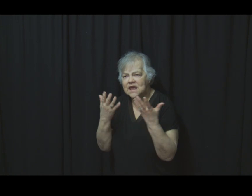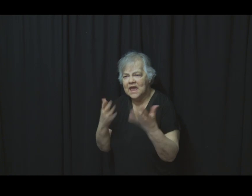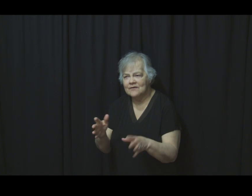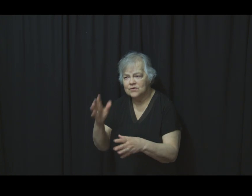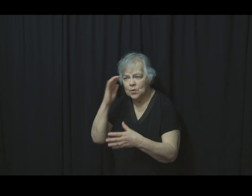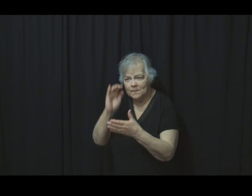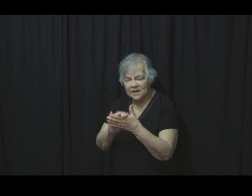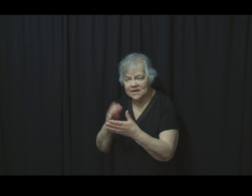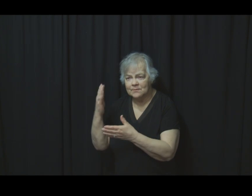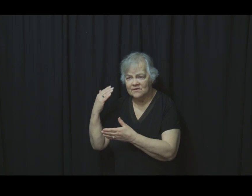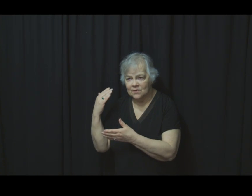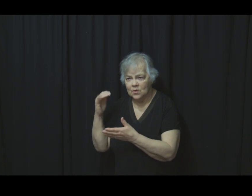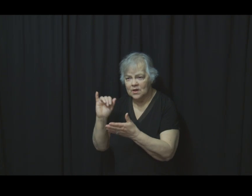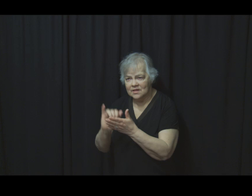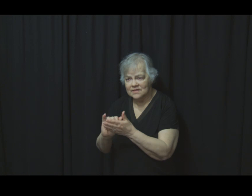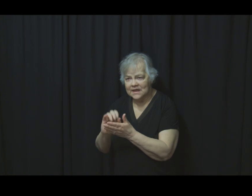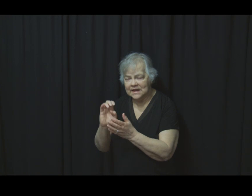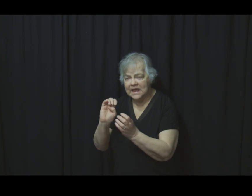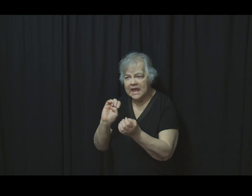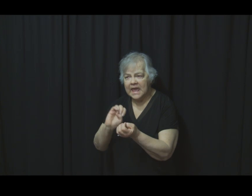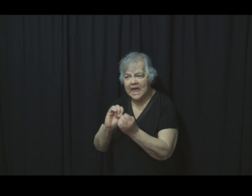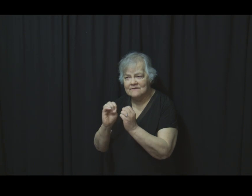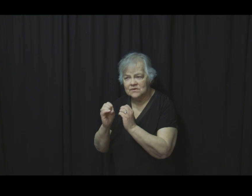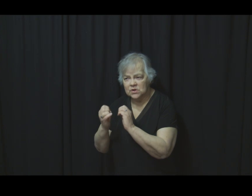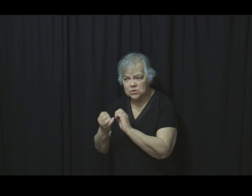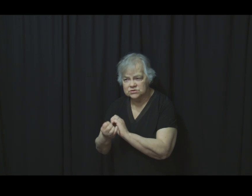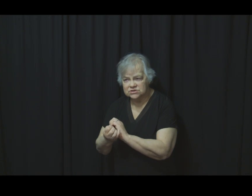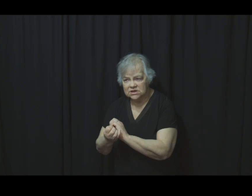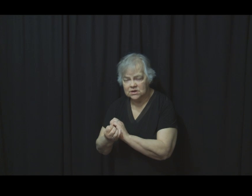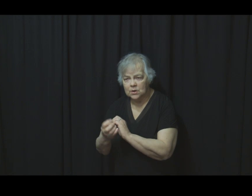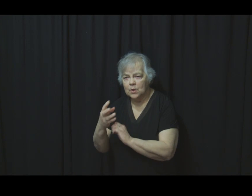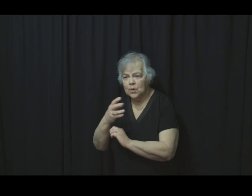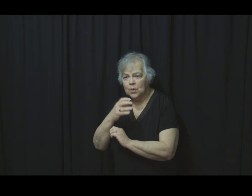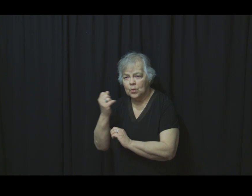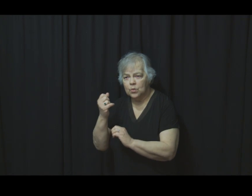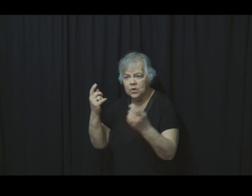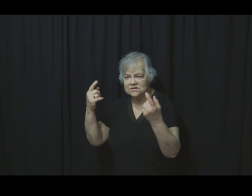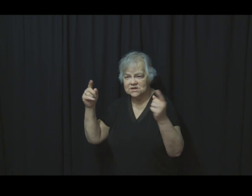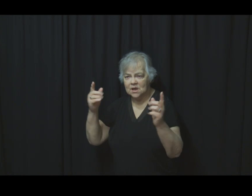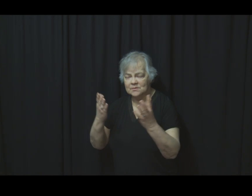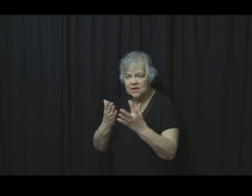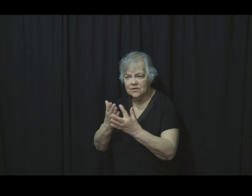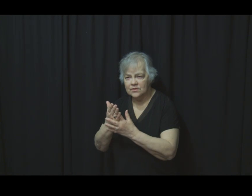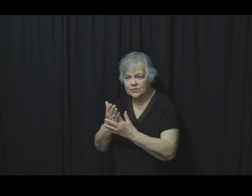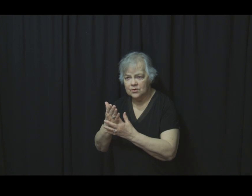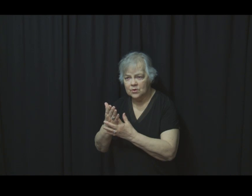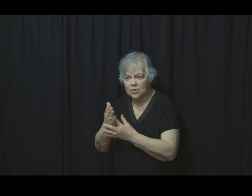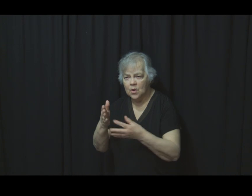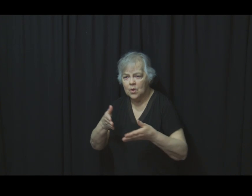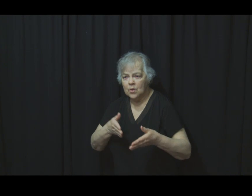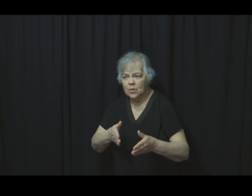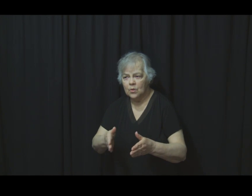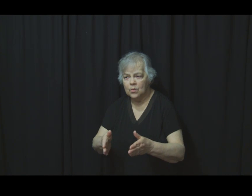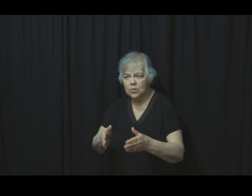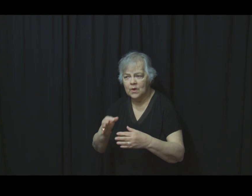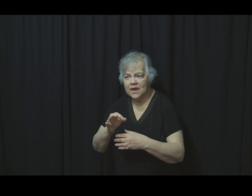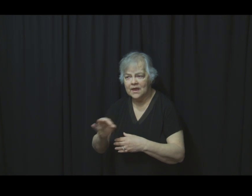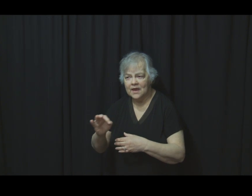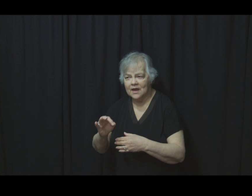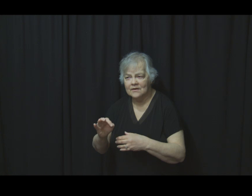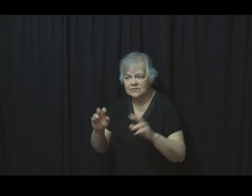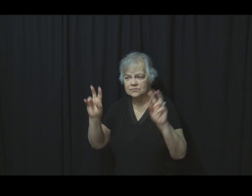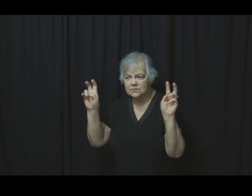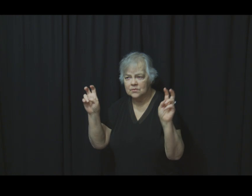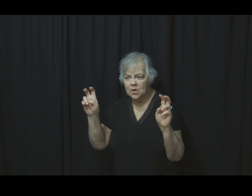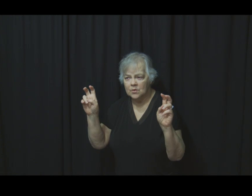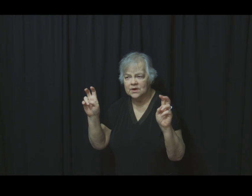believed that evolution was accomplished through way of a higher power? I think